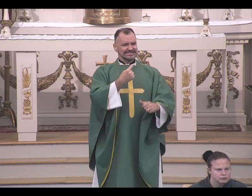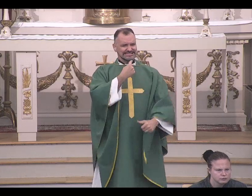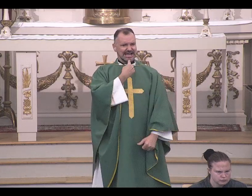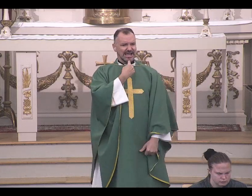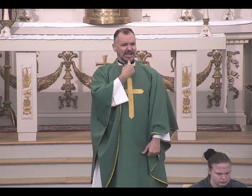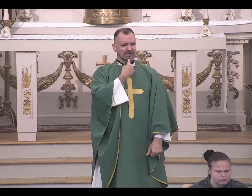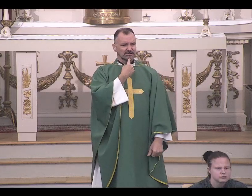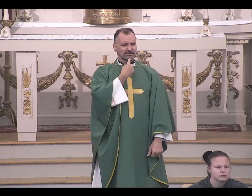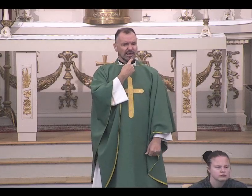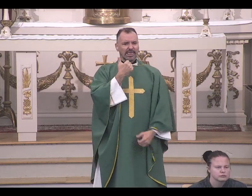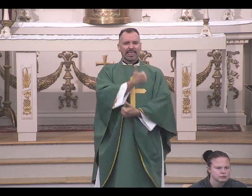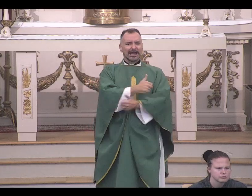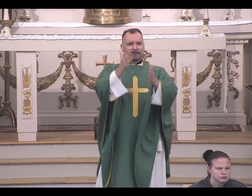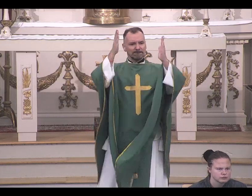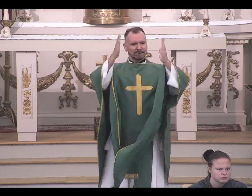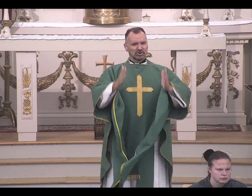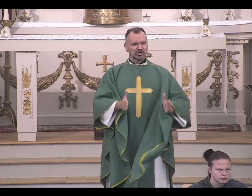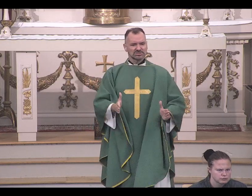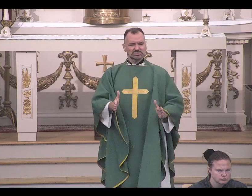At the end of the gospel, Jesus said,